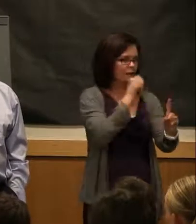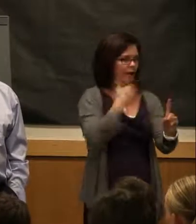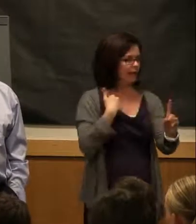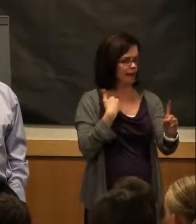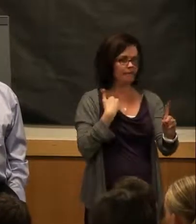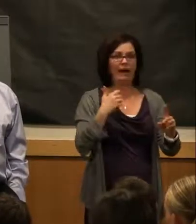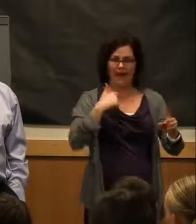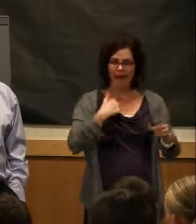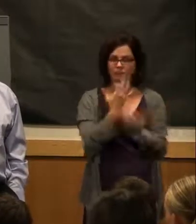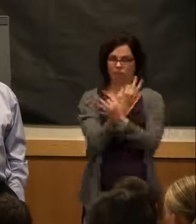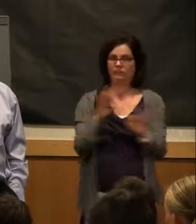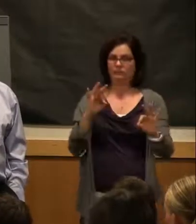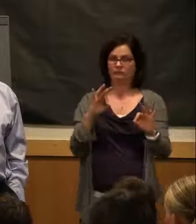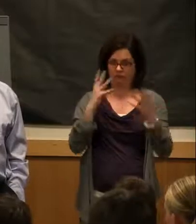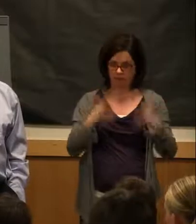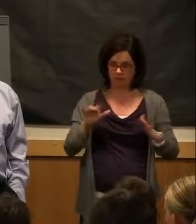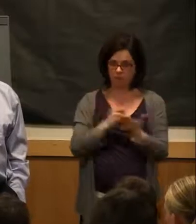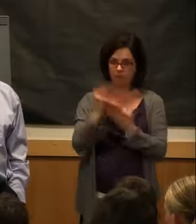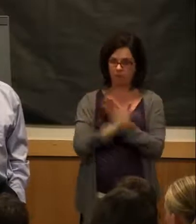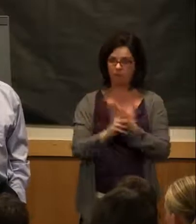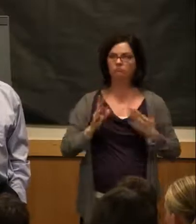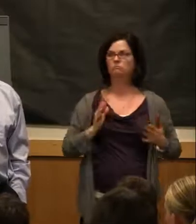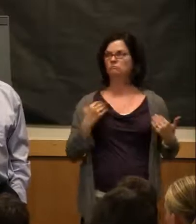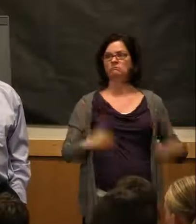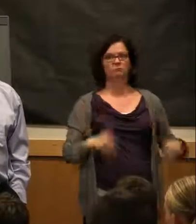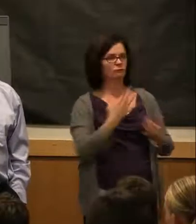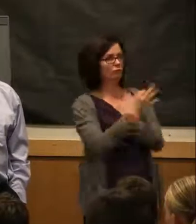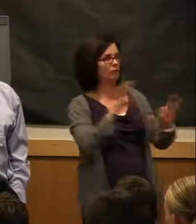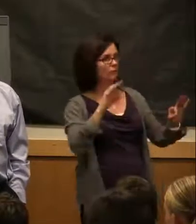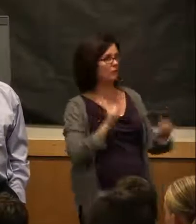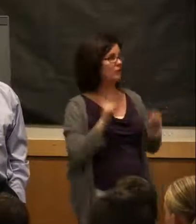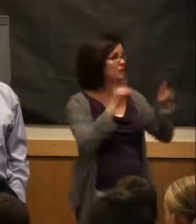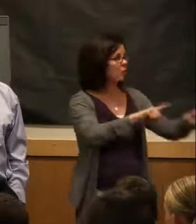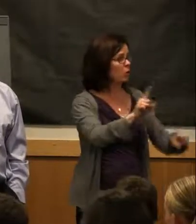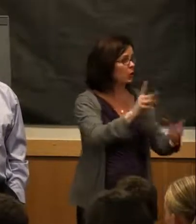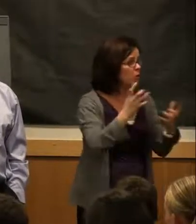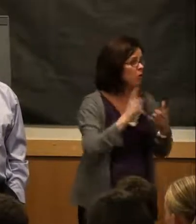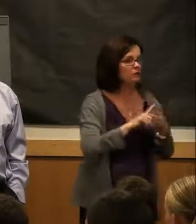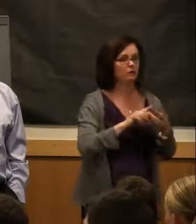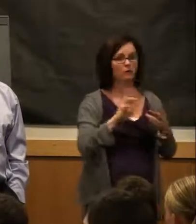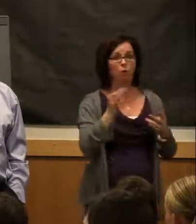had freedom to go where I wanted and when I wanted, and